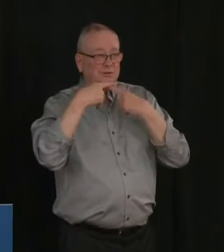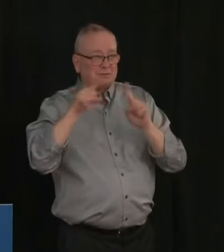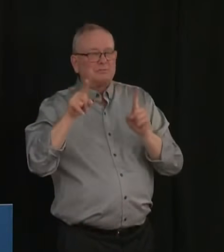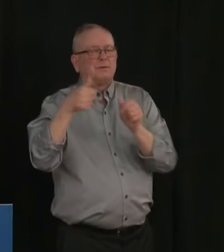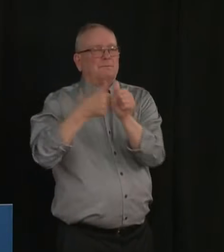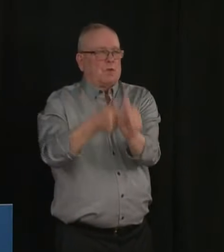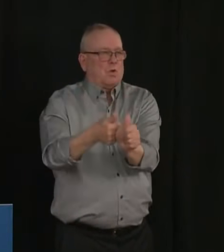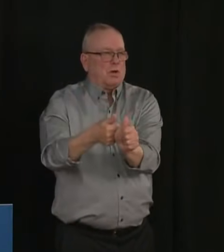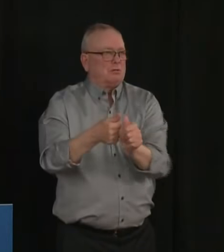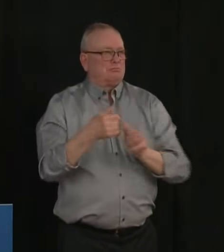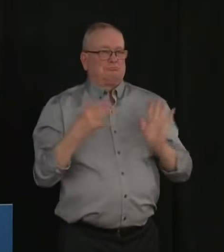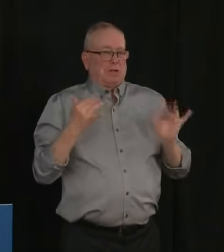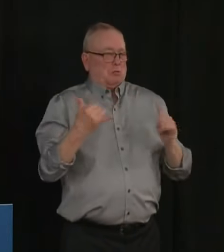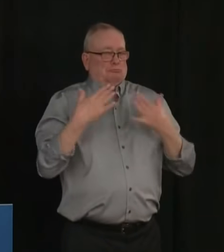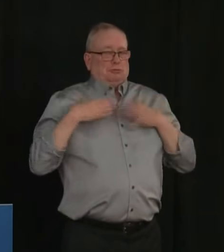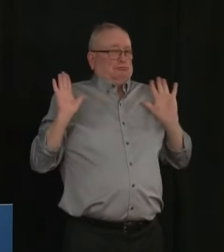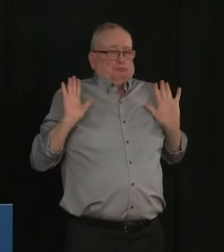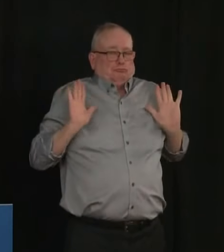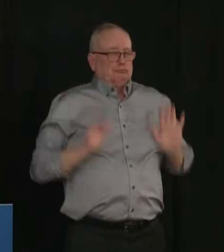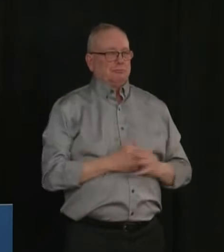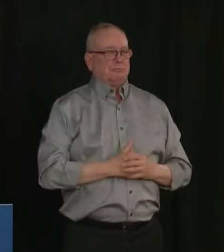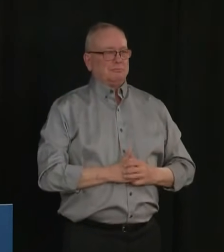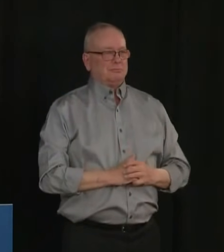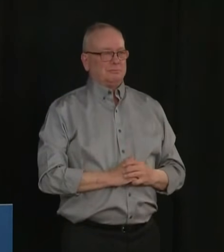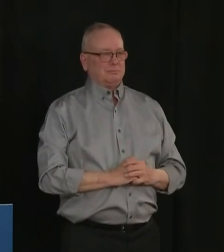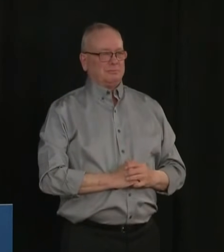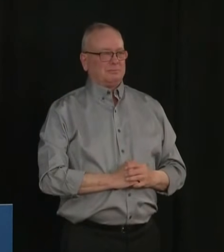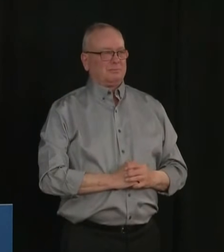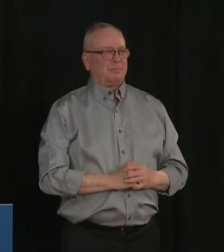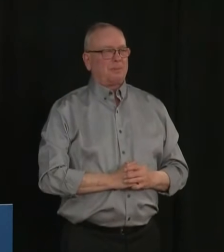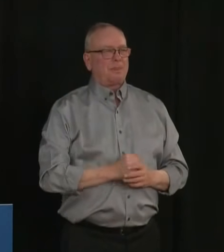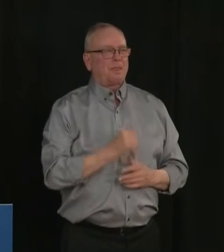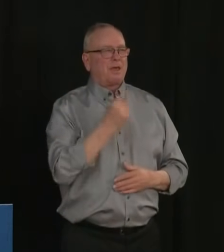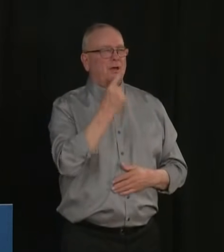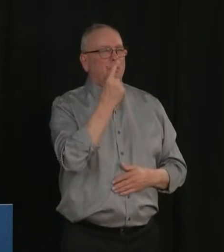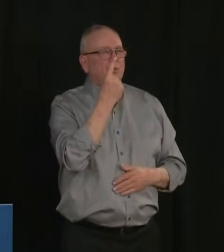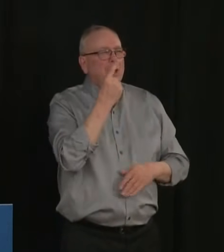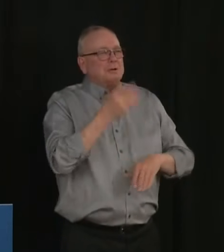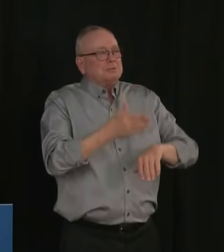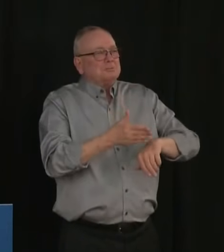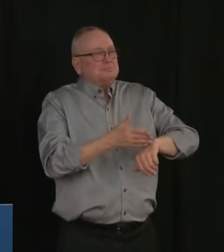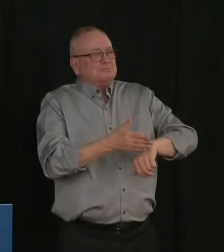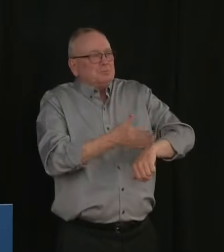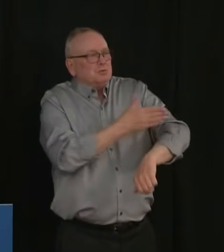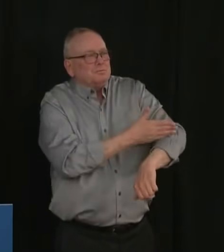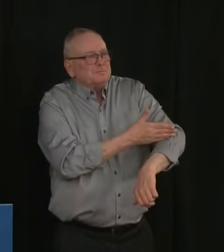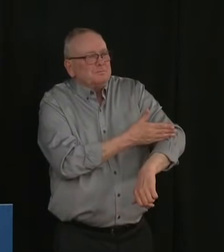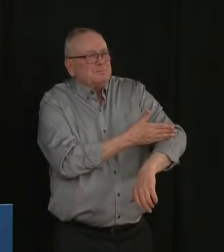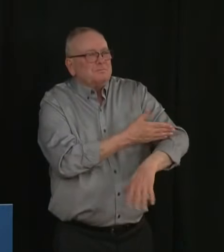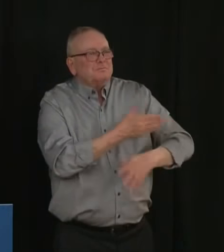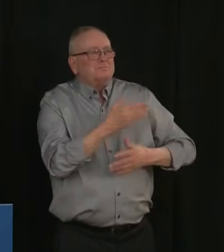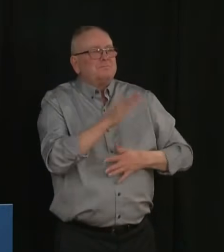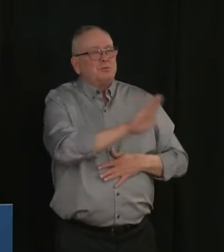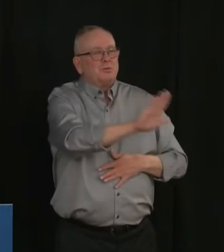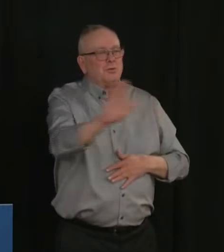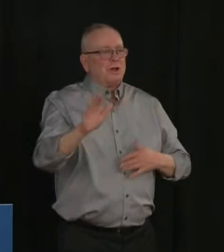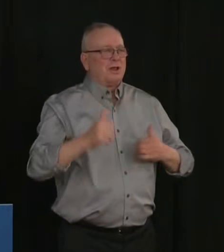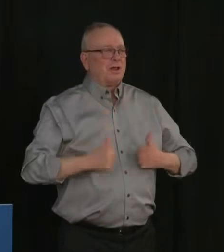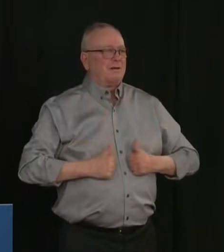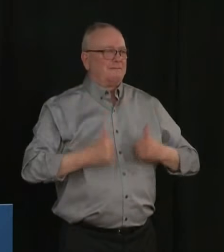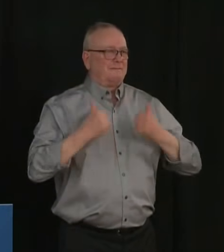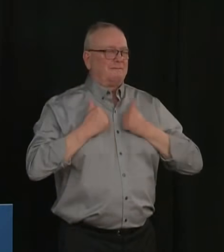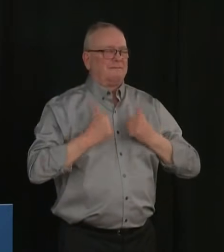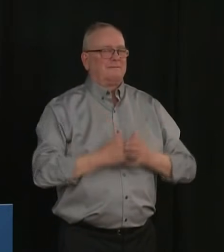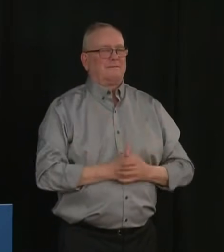facilities, and this is a small step to avoid making it any harder than necessary. Finally, I know that many people